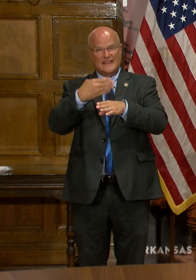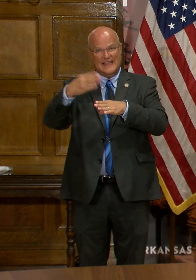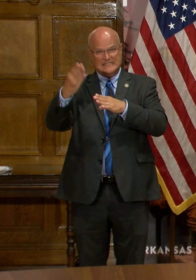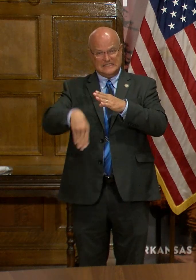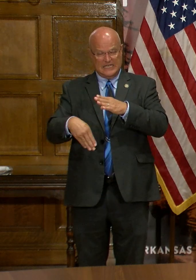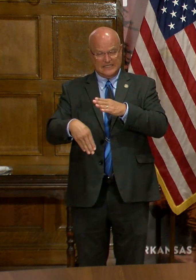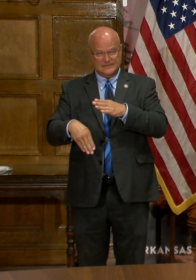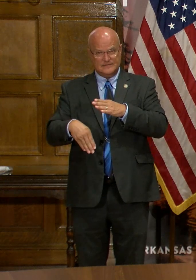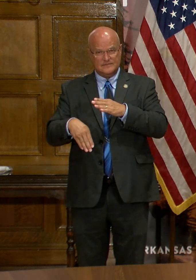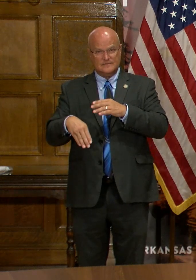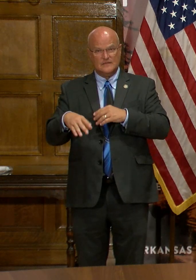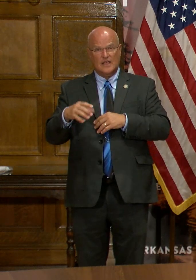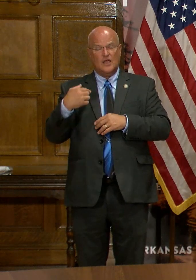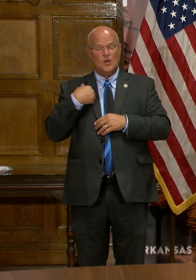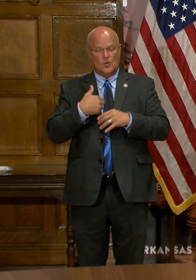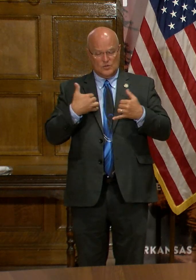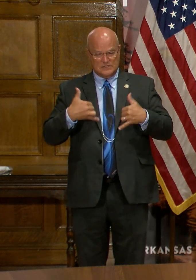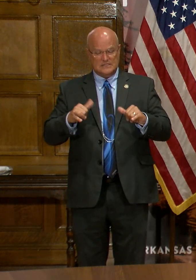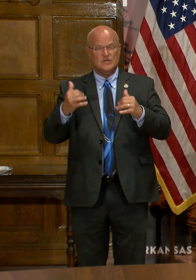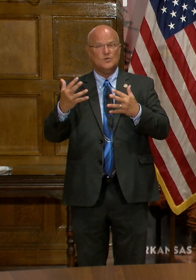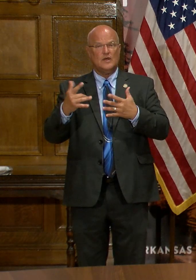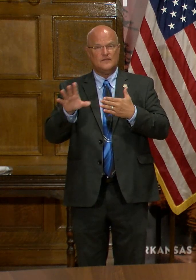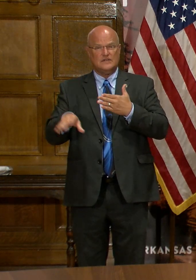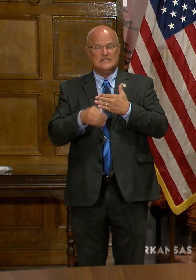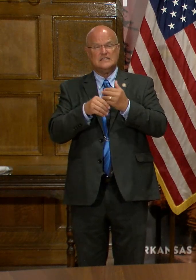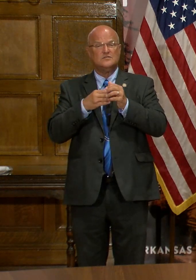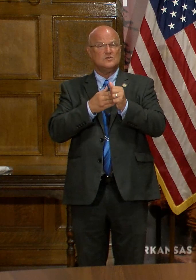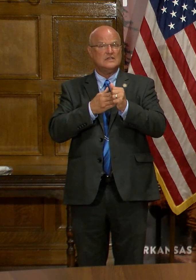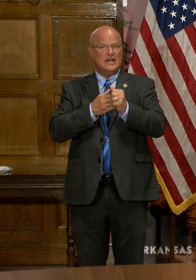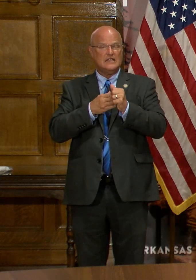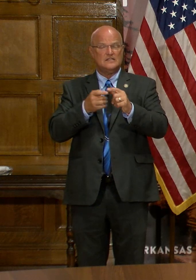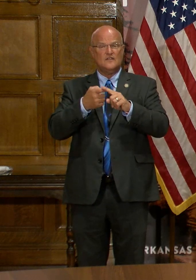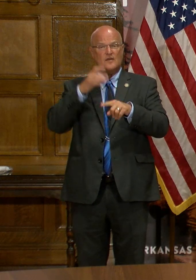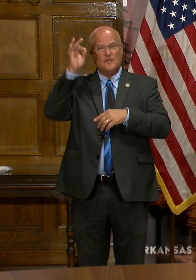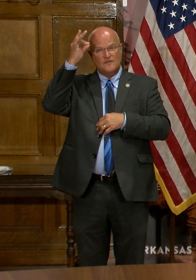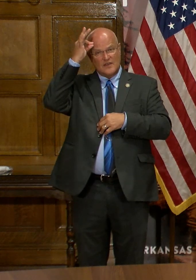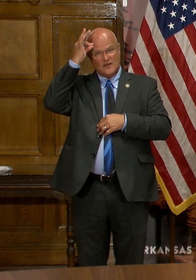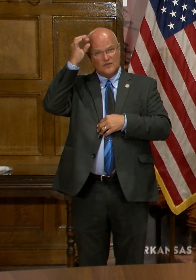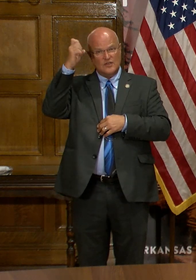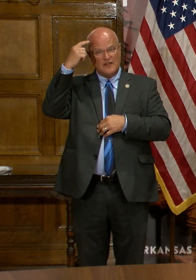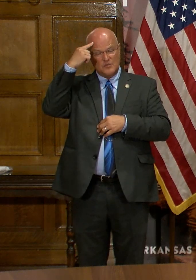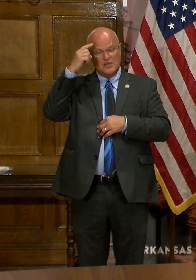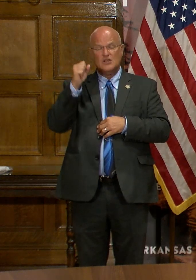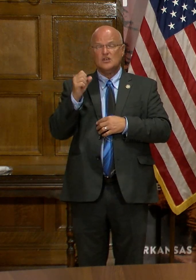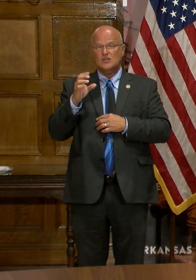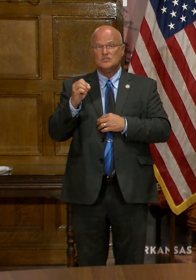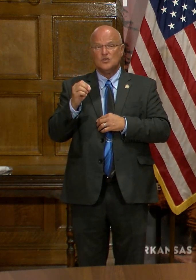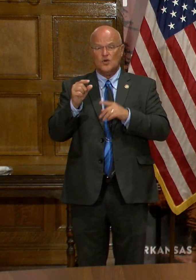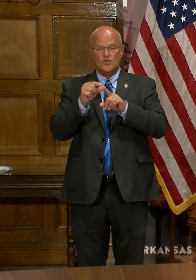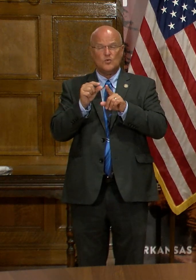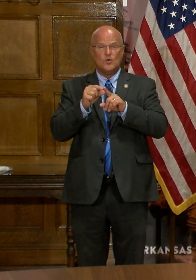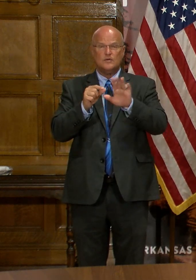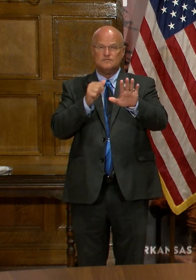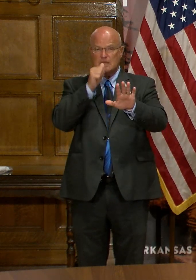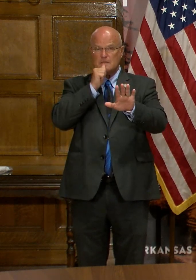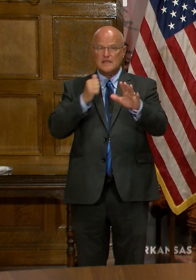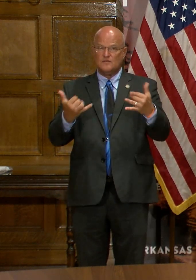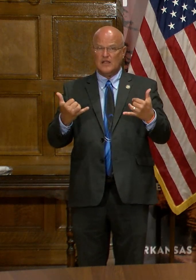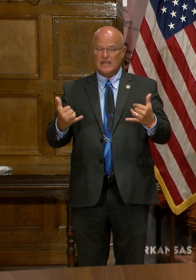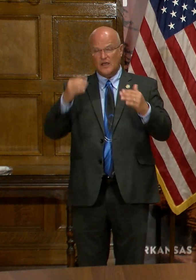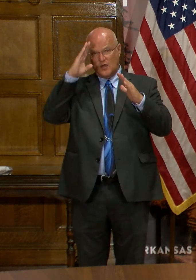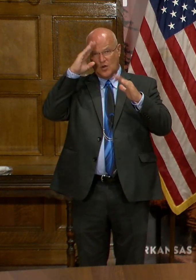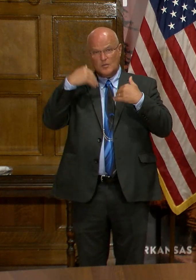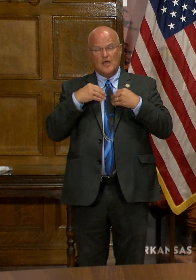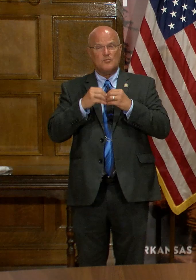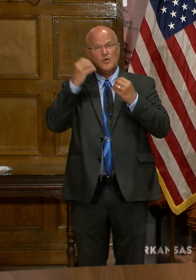done, and we're still waiting for additional guidance from the federal government. So the word is be patient for now, and we'll hope